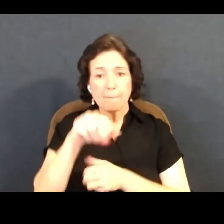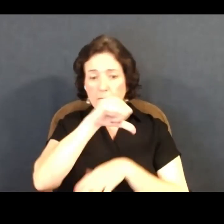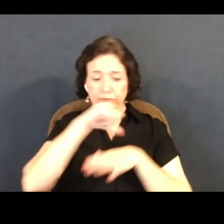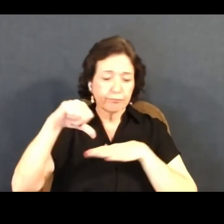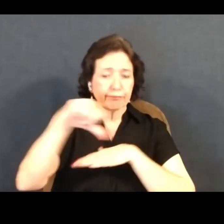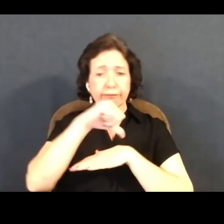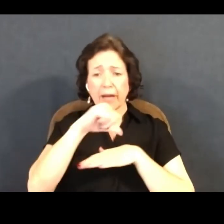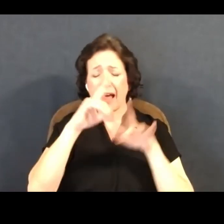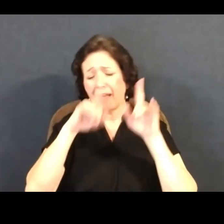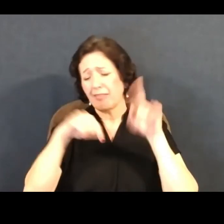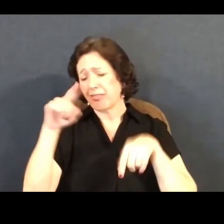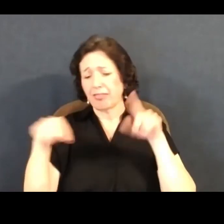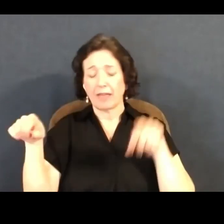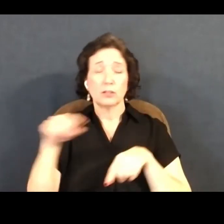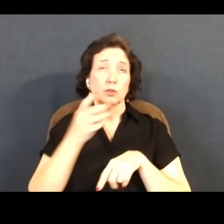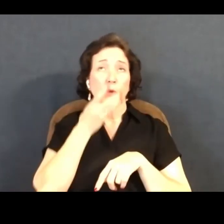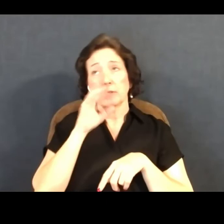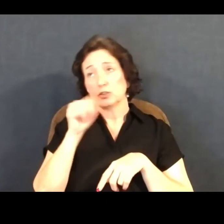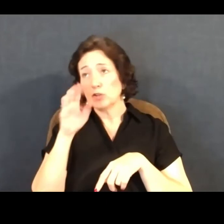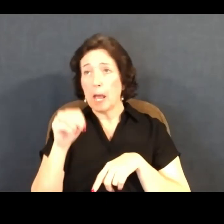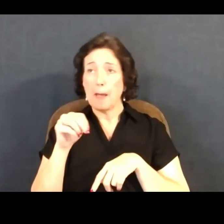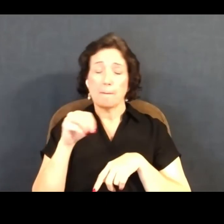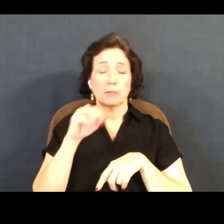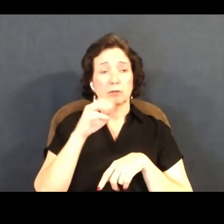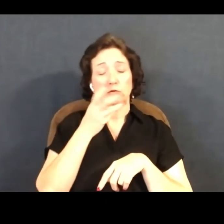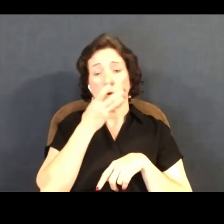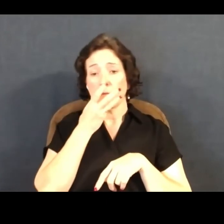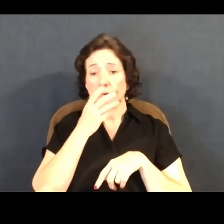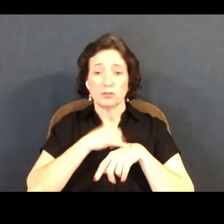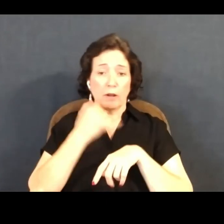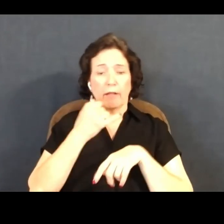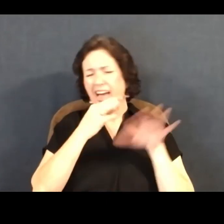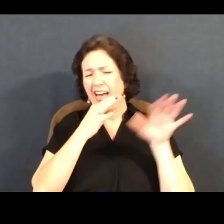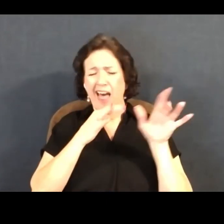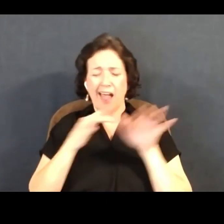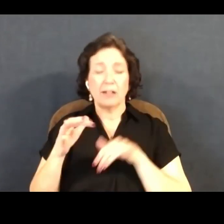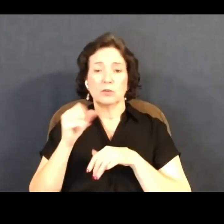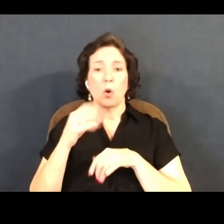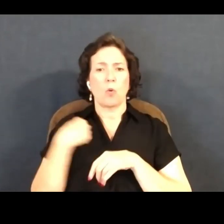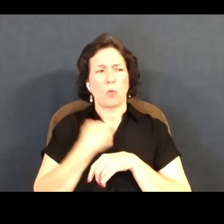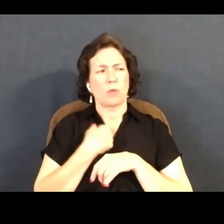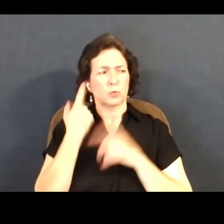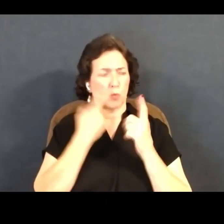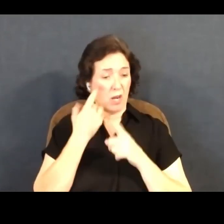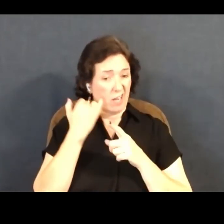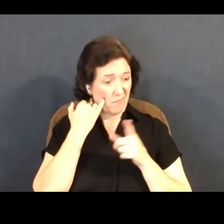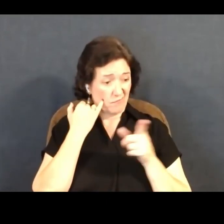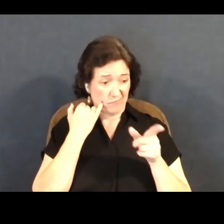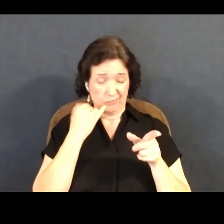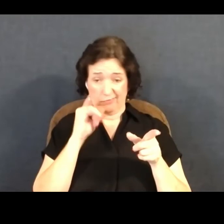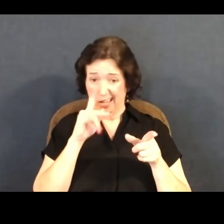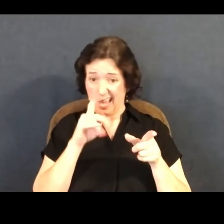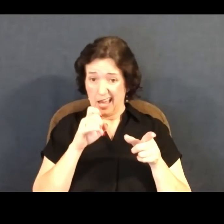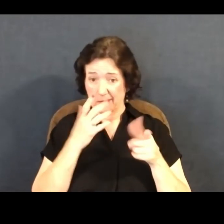eating strawberries anyway, strawberry jam, strawberry preserve. And we got to the point where we were beginning to wonder whether Ike was